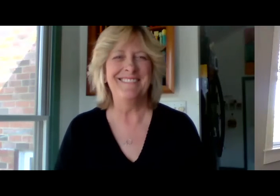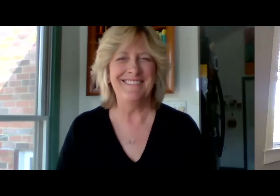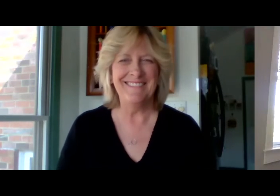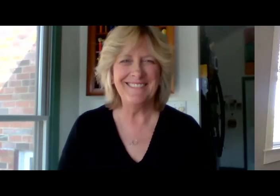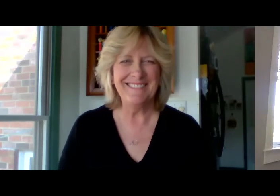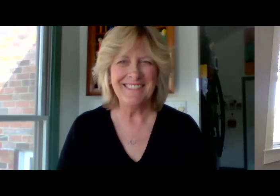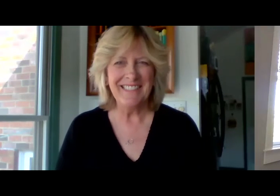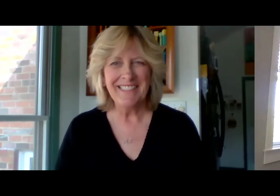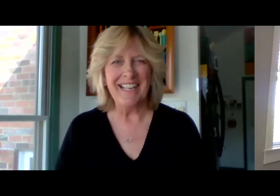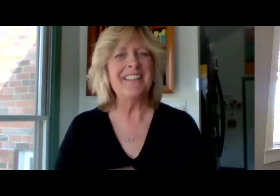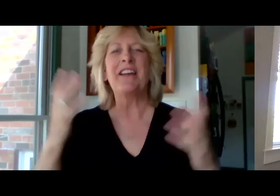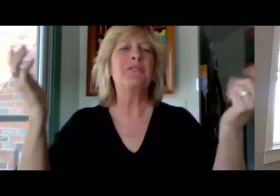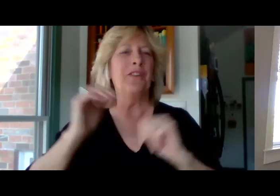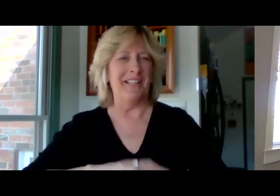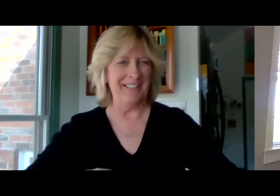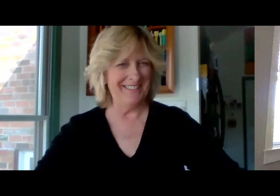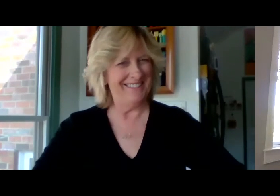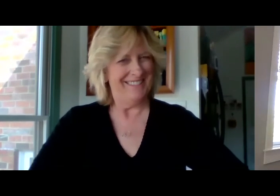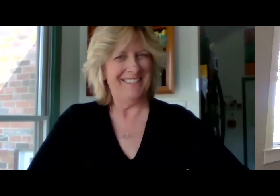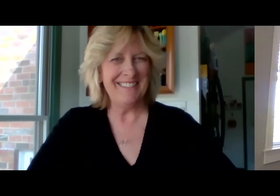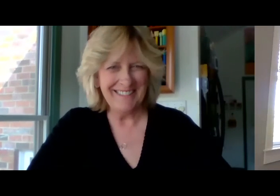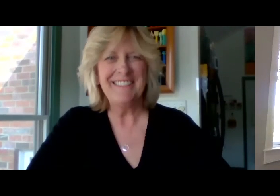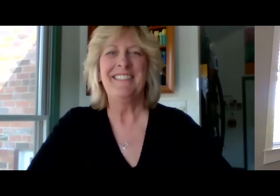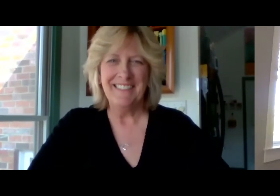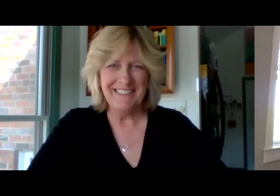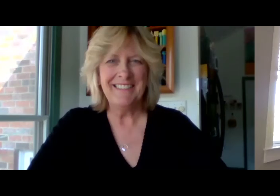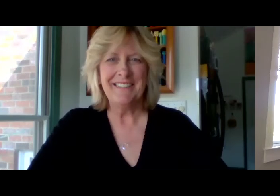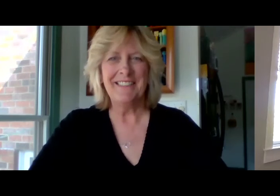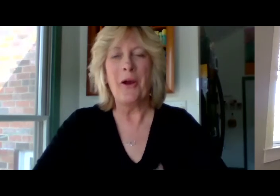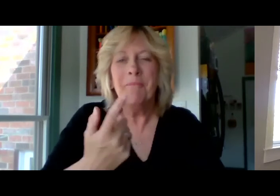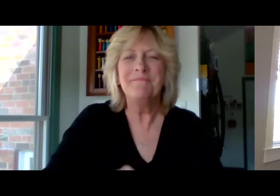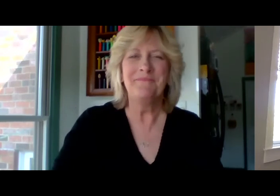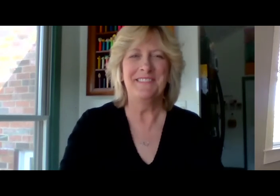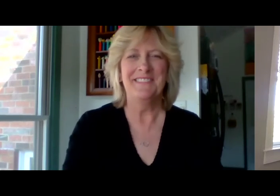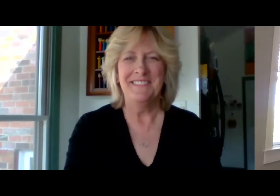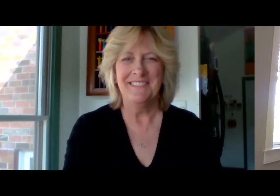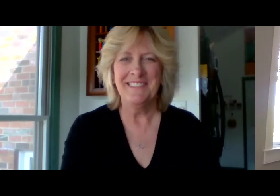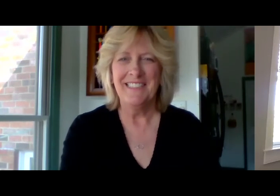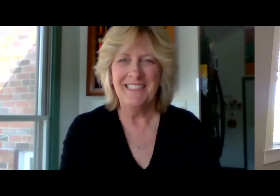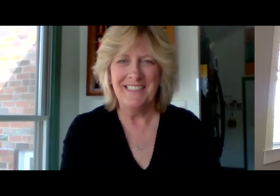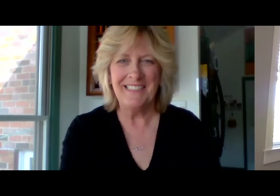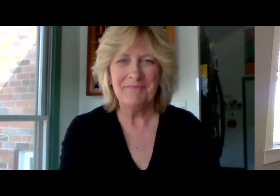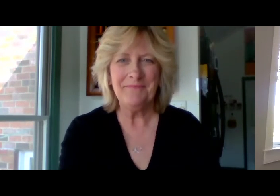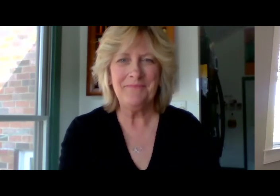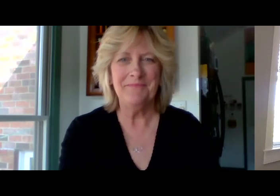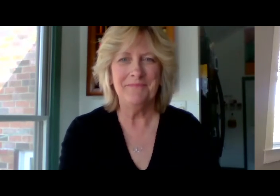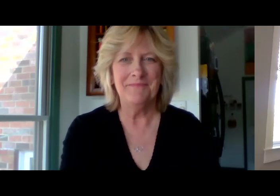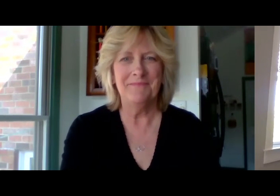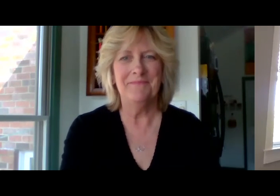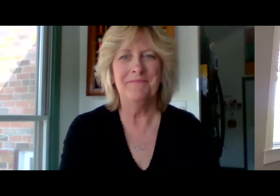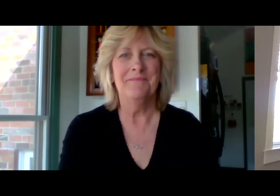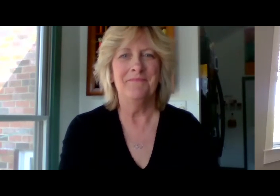Thank you, Aunt Marianne. I hope everybody had fun. This is a good one to